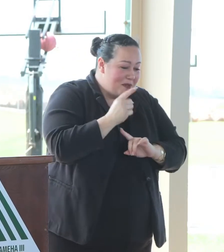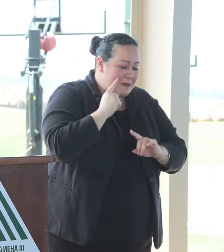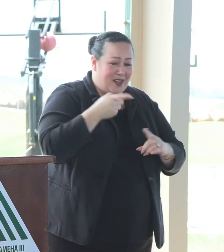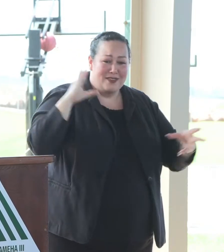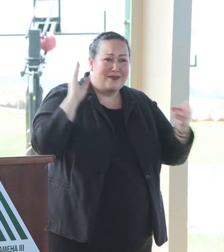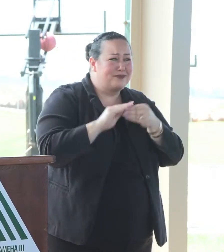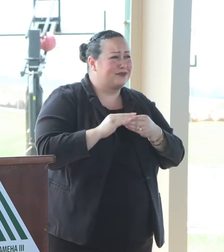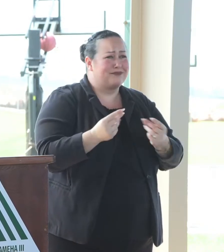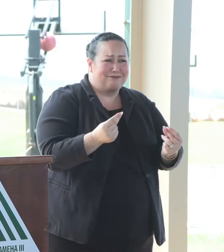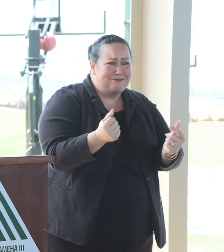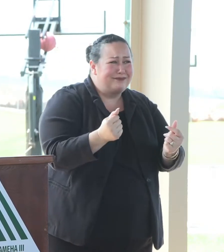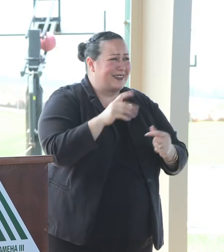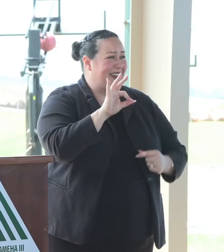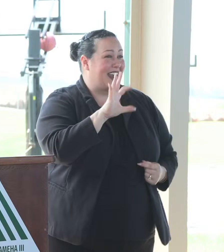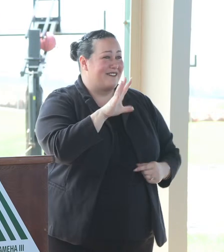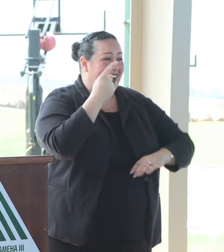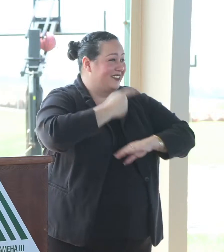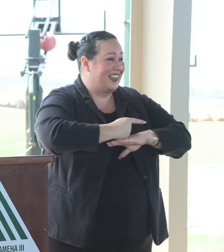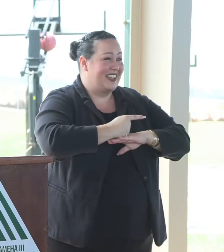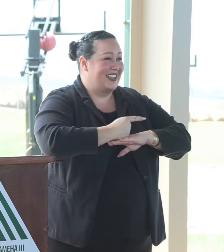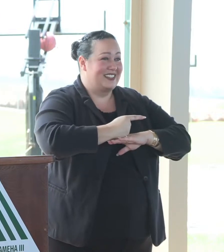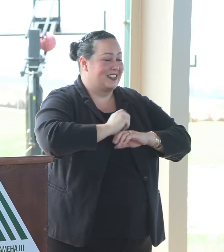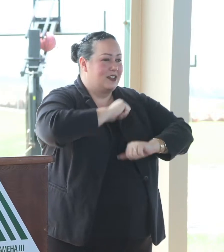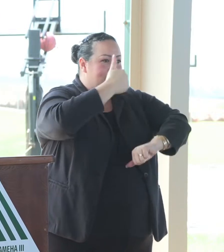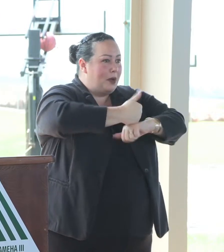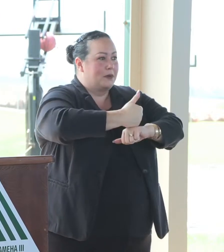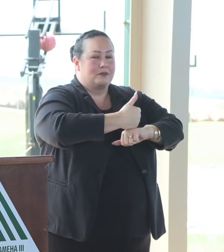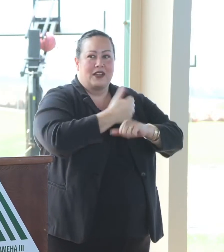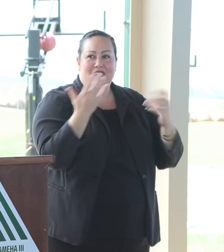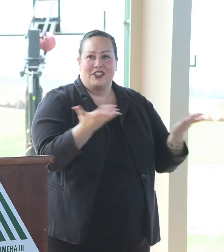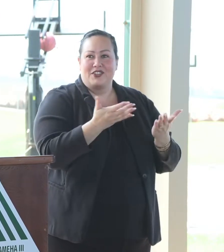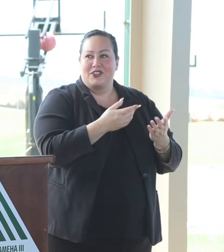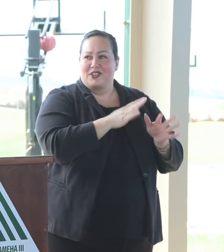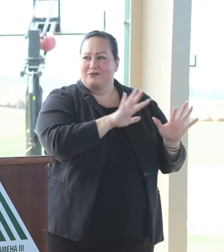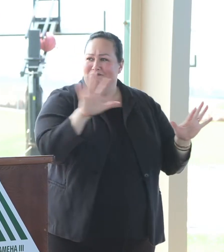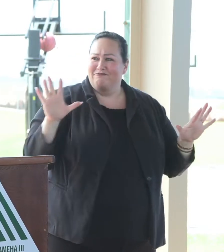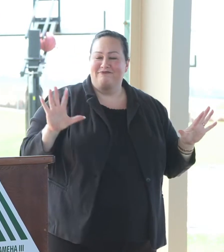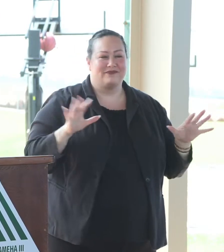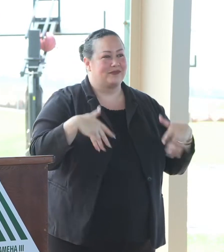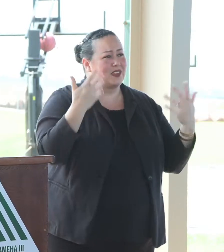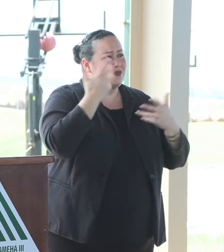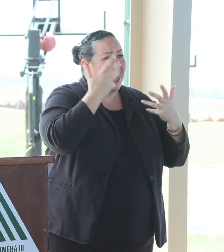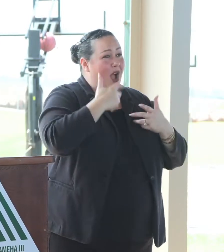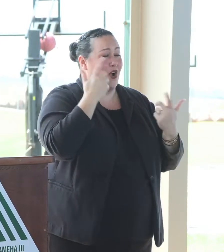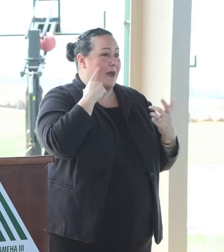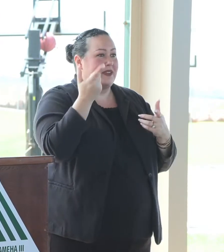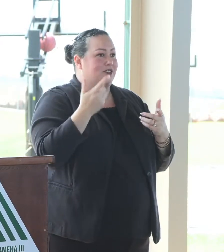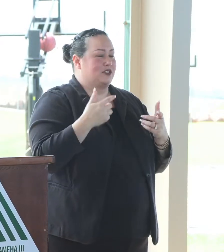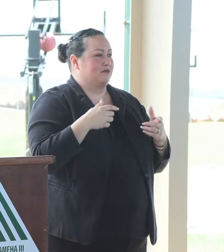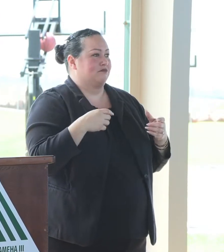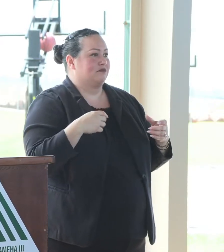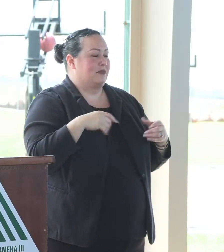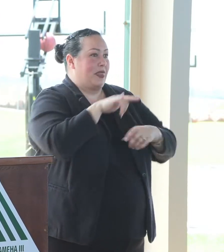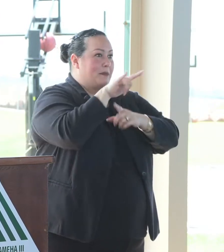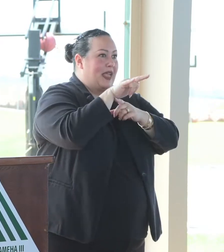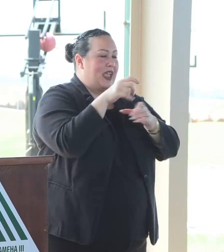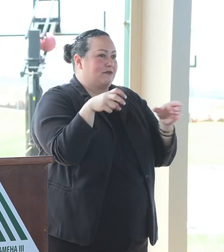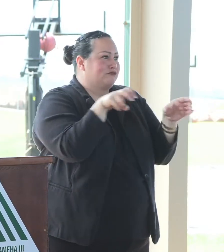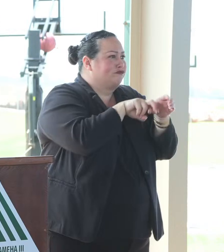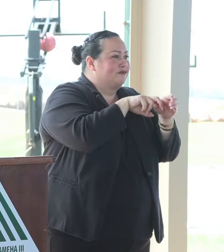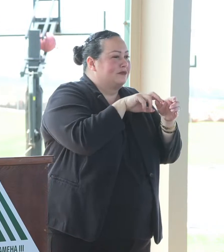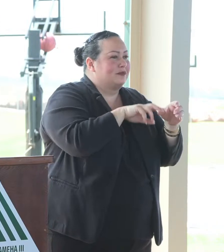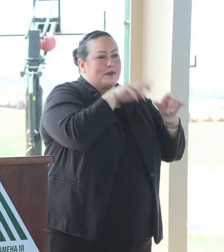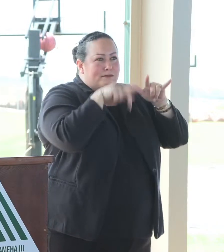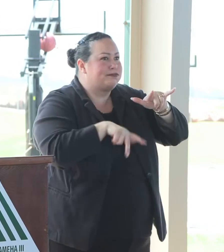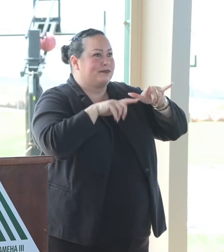days, can you imagine that later? Here we are. And I can tell you that just coming off the plane literally an hour ago,